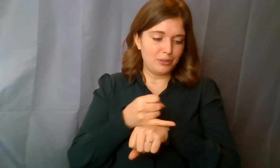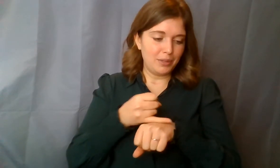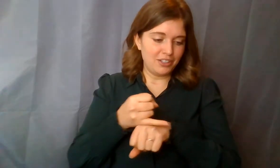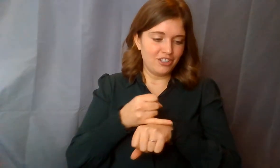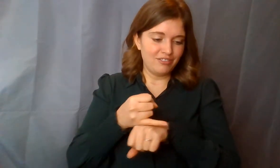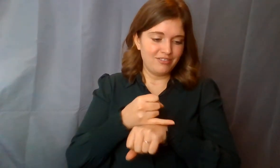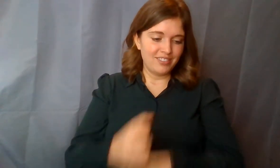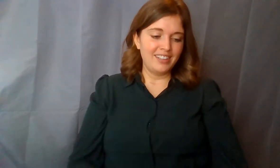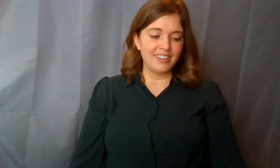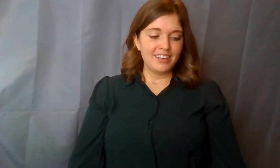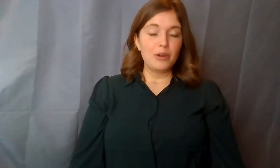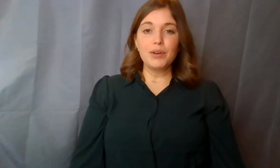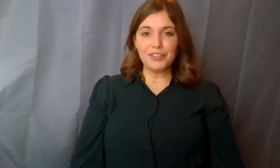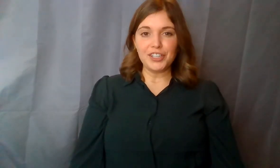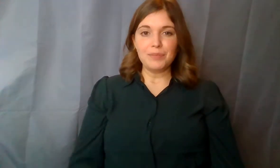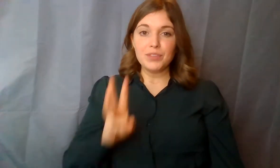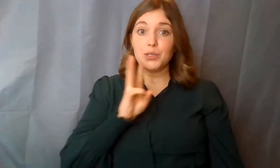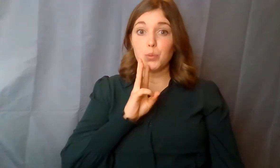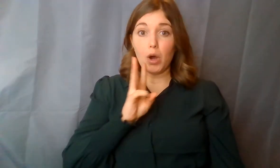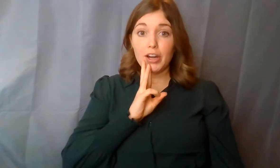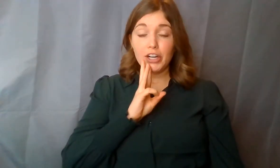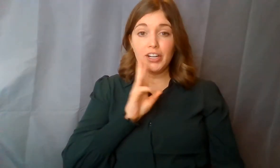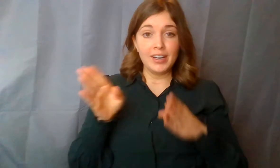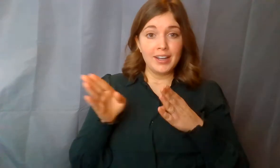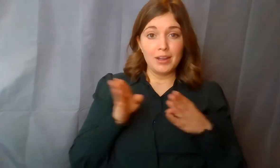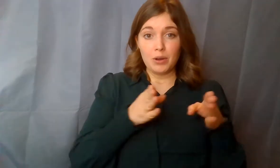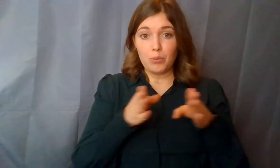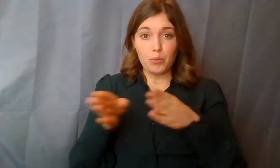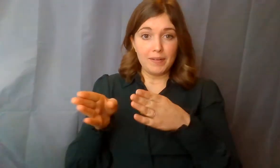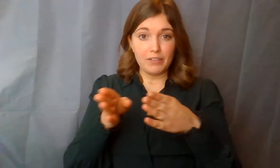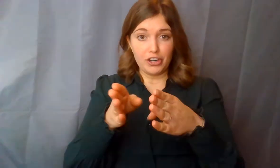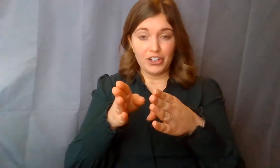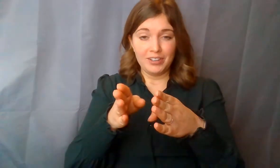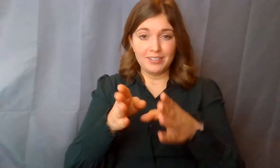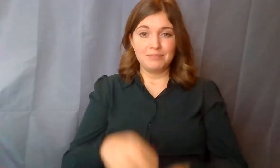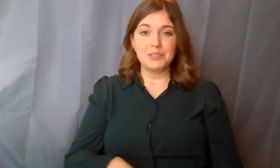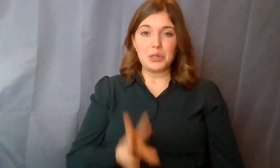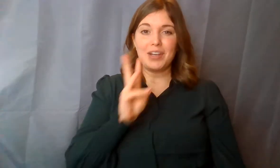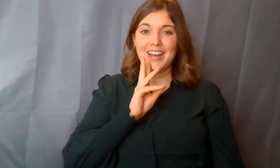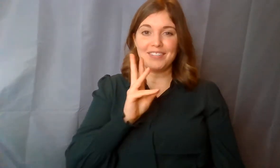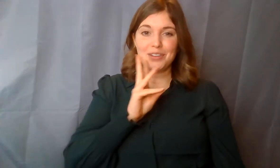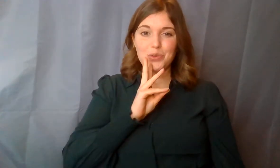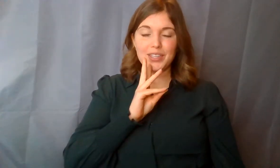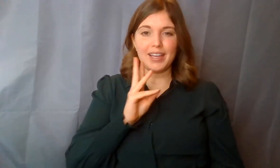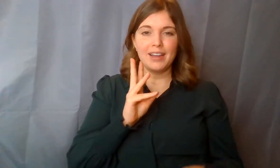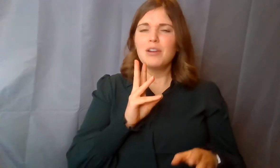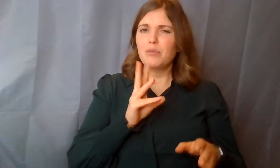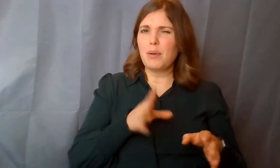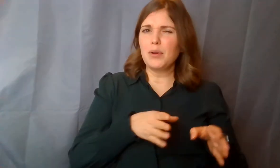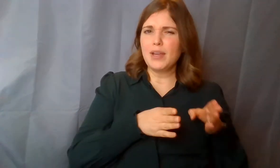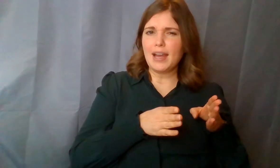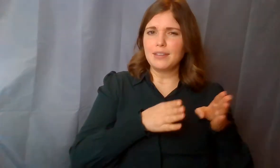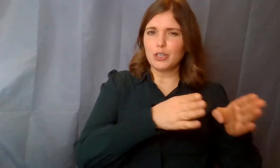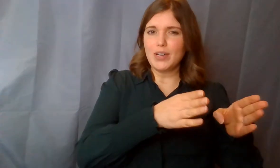too much. River is water, river. So you kind of use like, remember we had